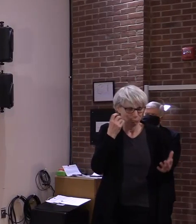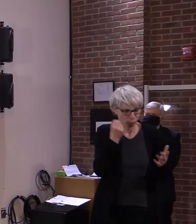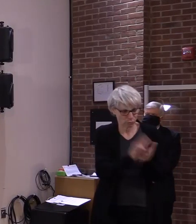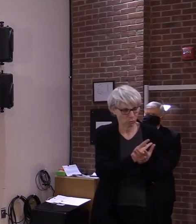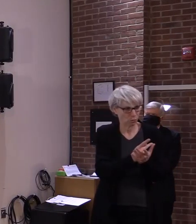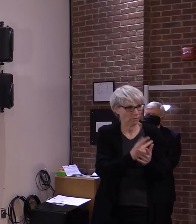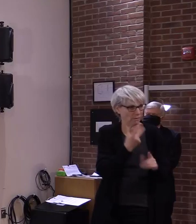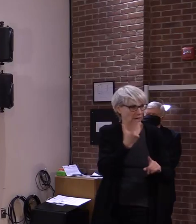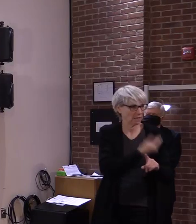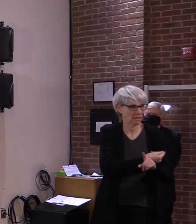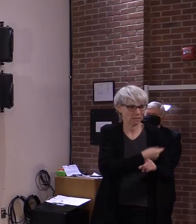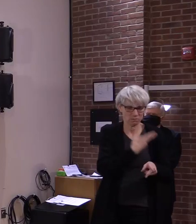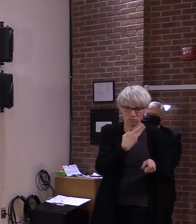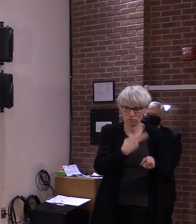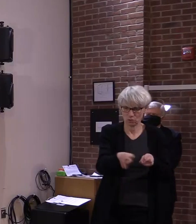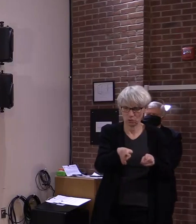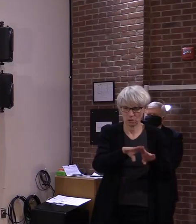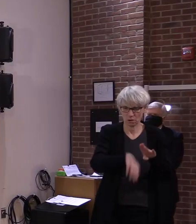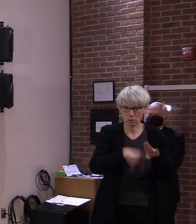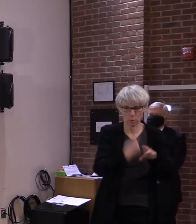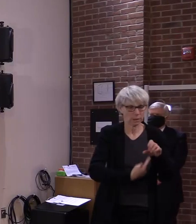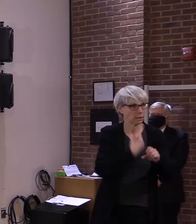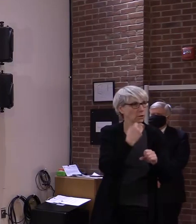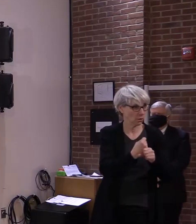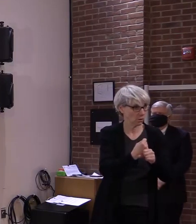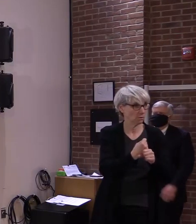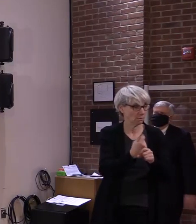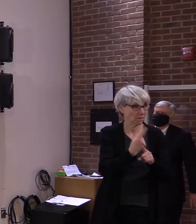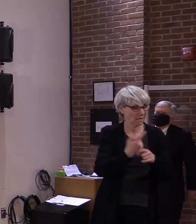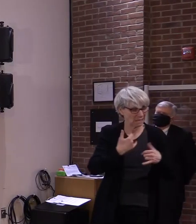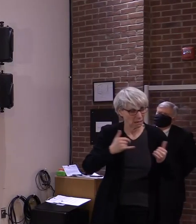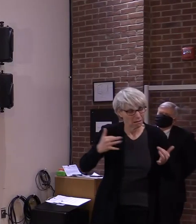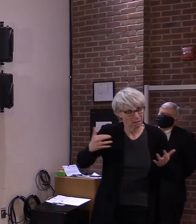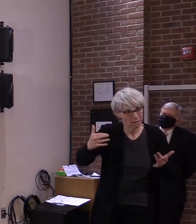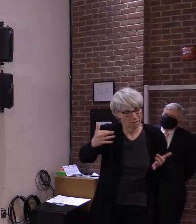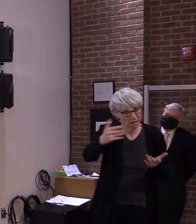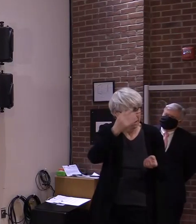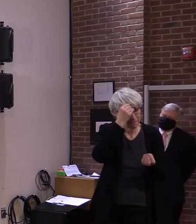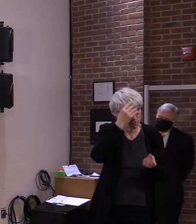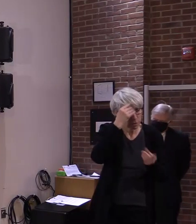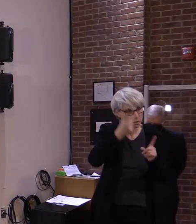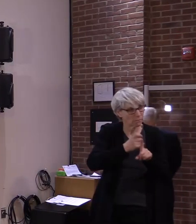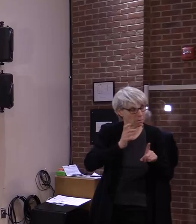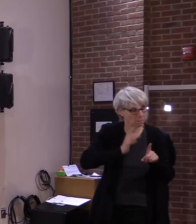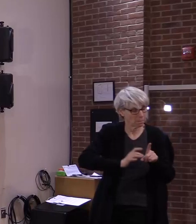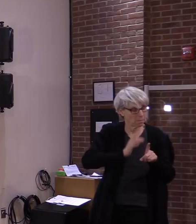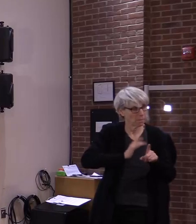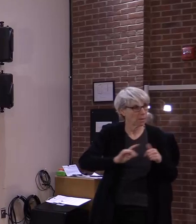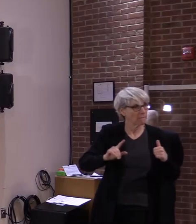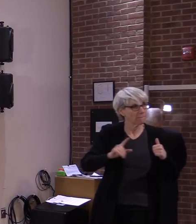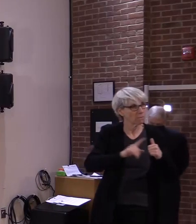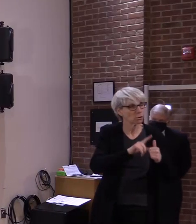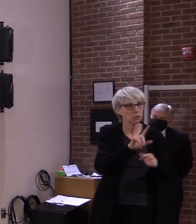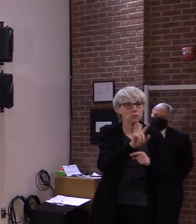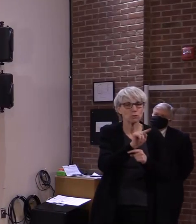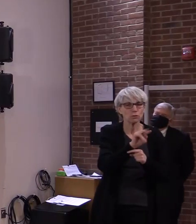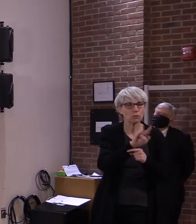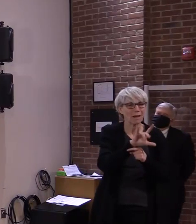less than a year, really. We're getting data all the time from the original trials because those people are being followed